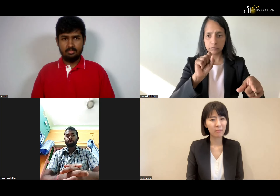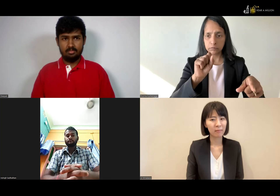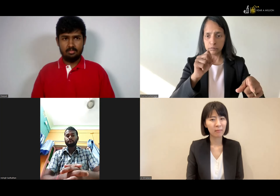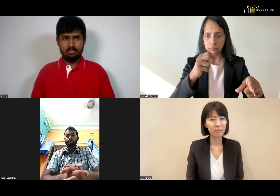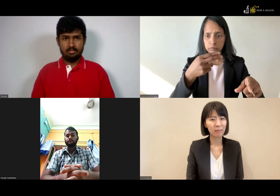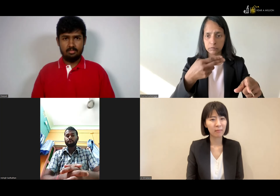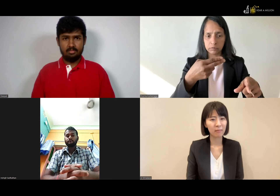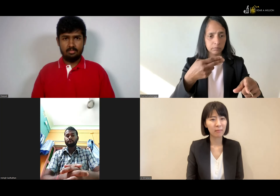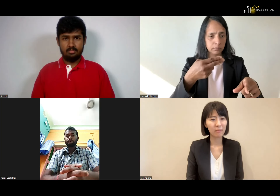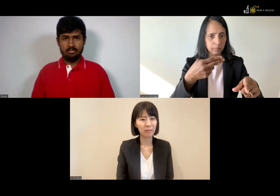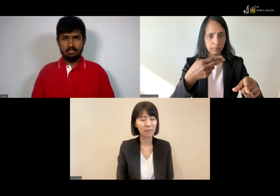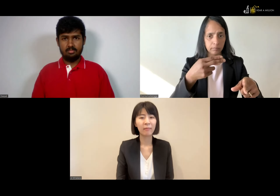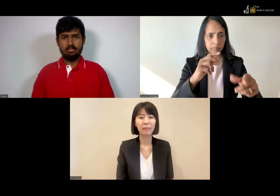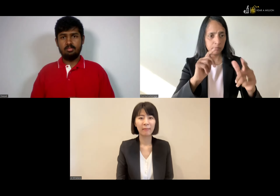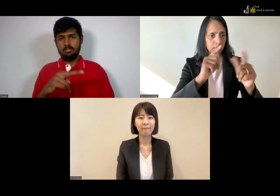our next person.